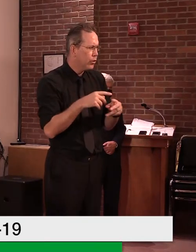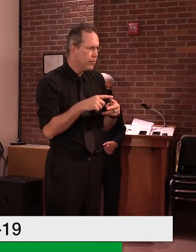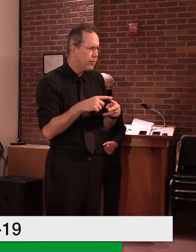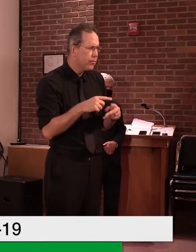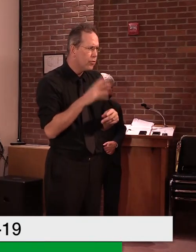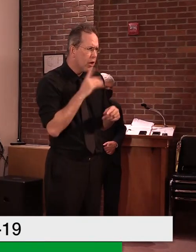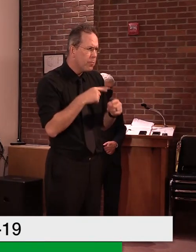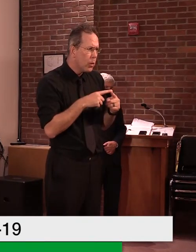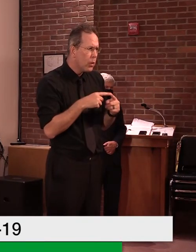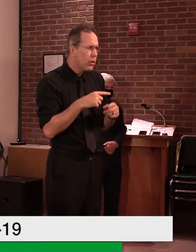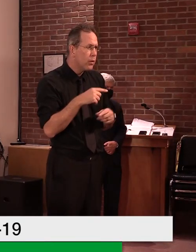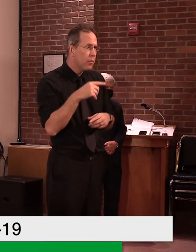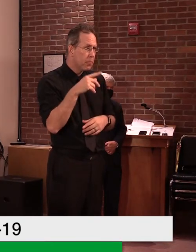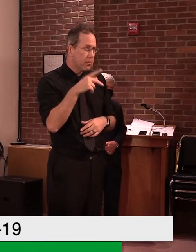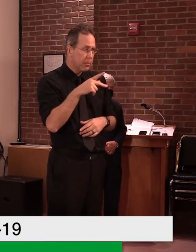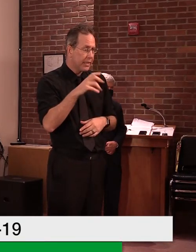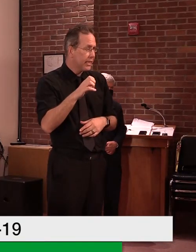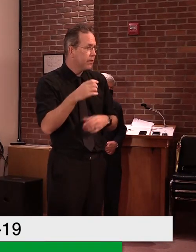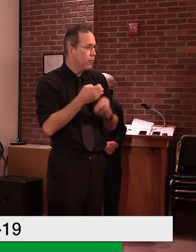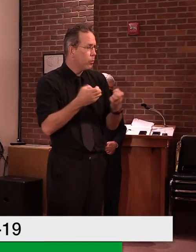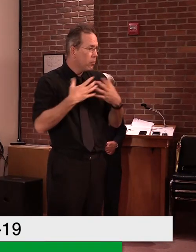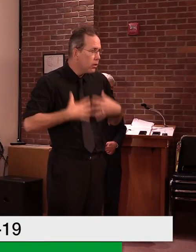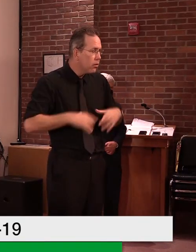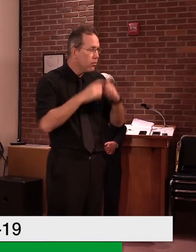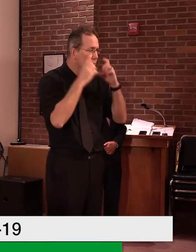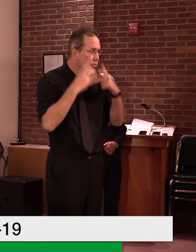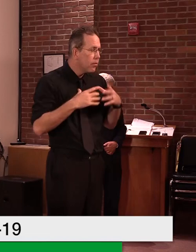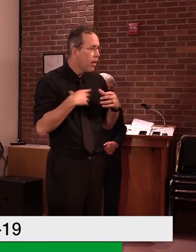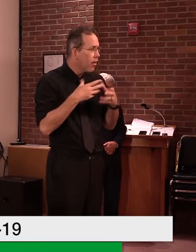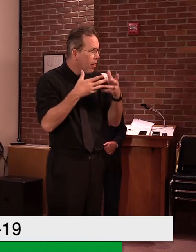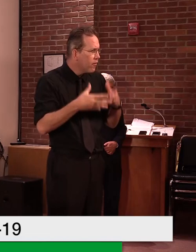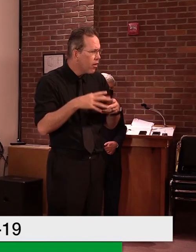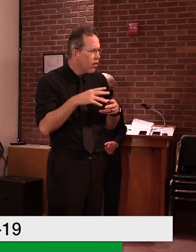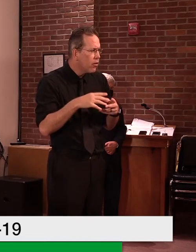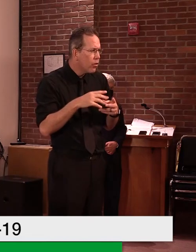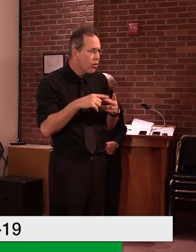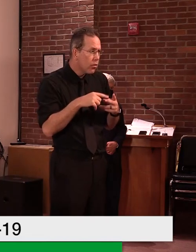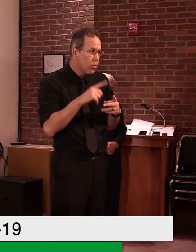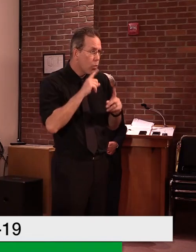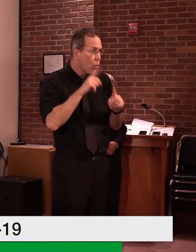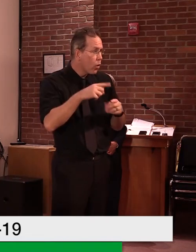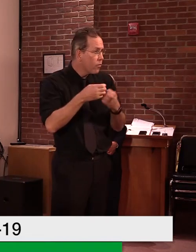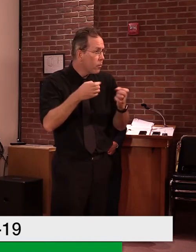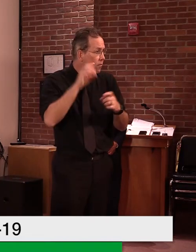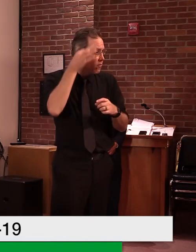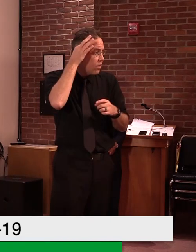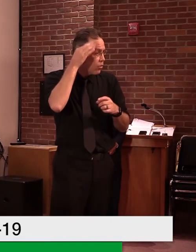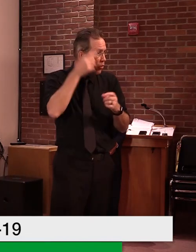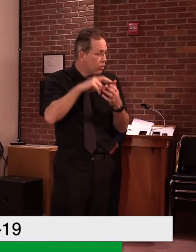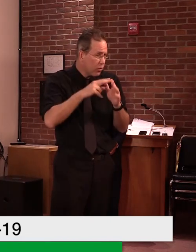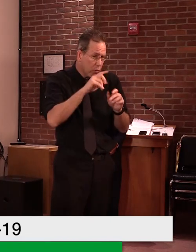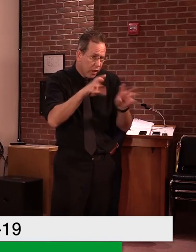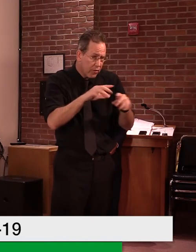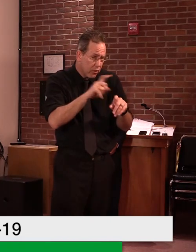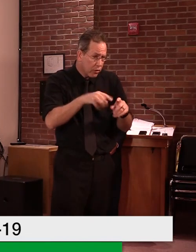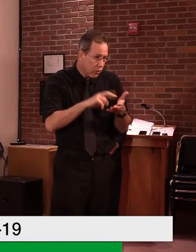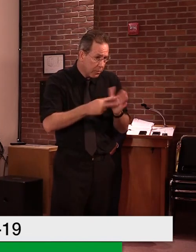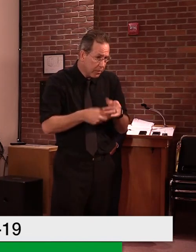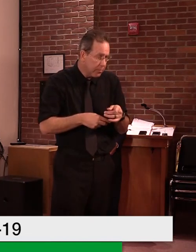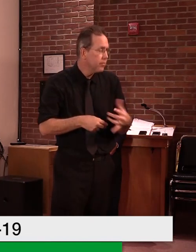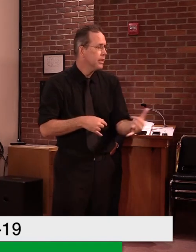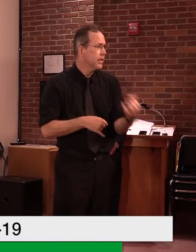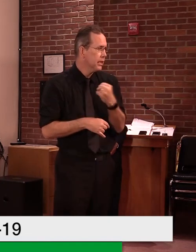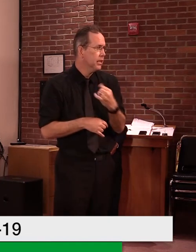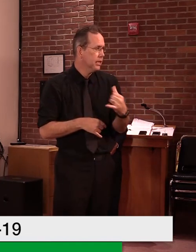PPE inventory and then unfulfilled federal orders. Is that correct? Yeah, pretty much. Yes.